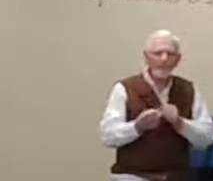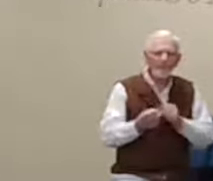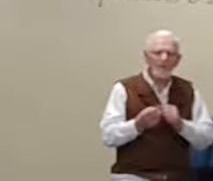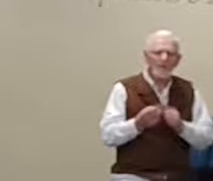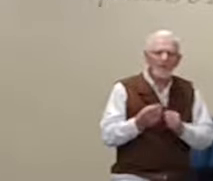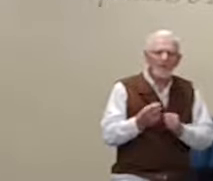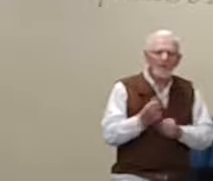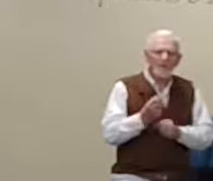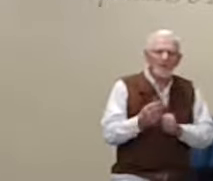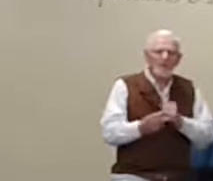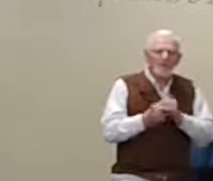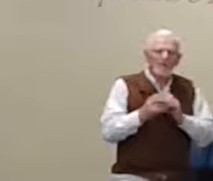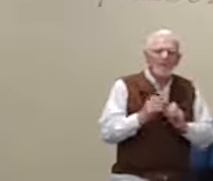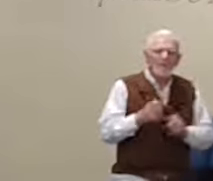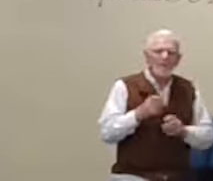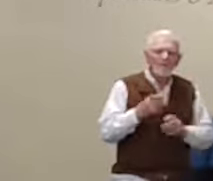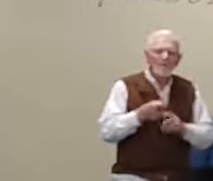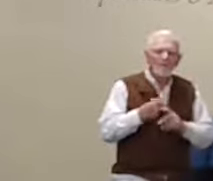cocaine addiction,